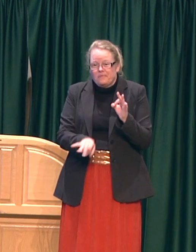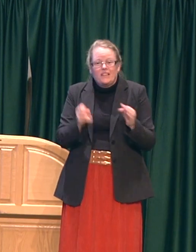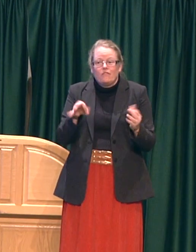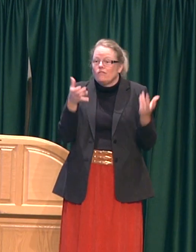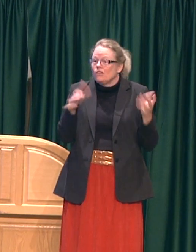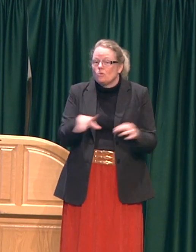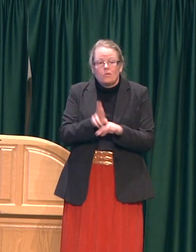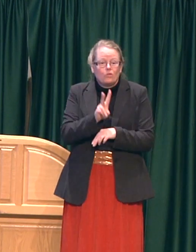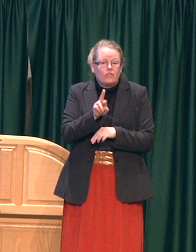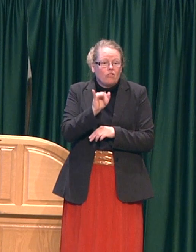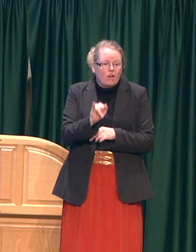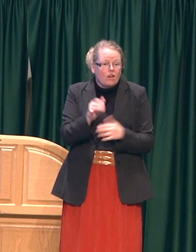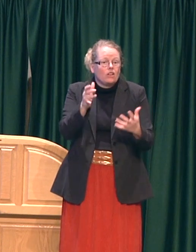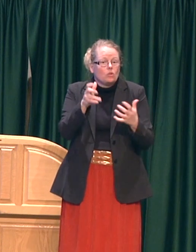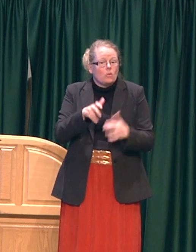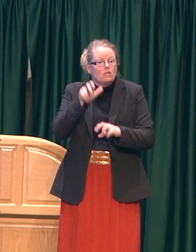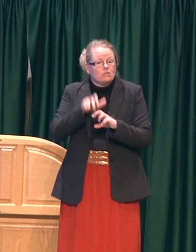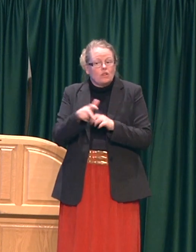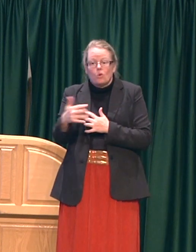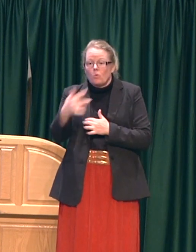That's pretty simple. But if you don't want to use VRI,